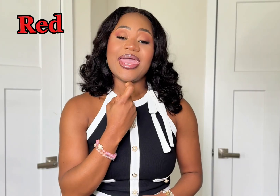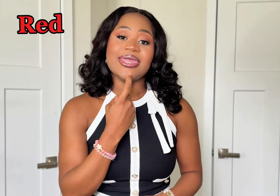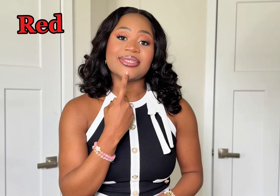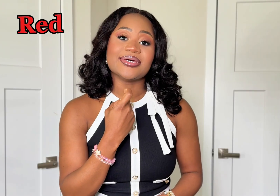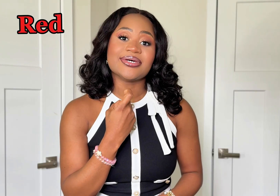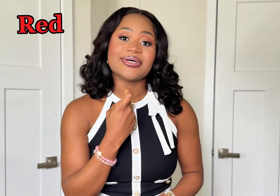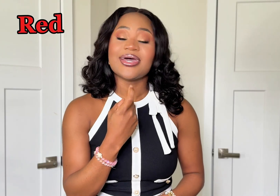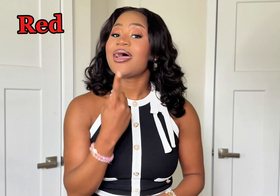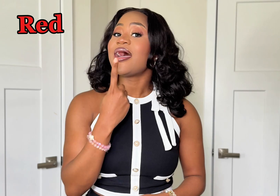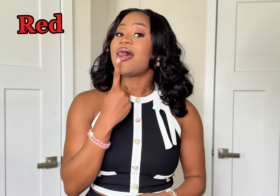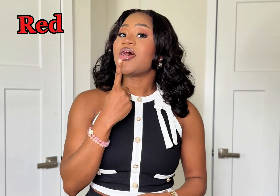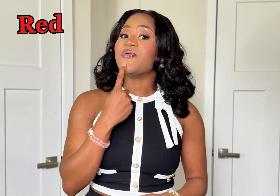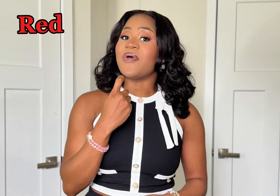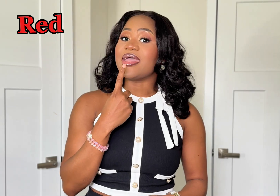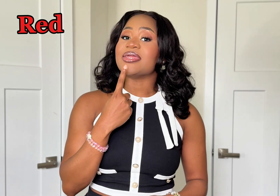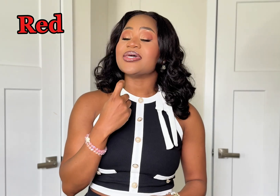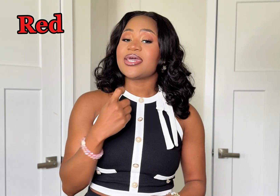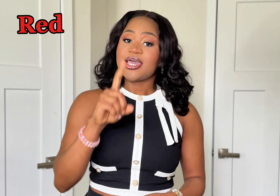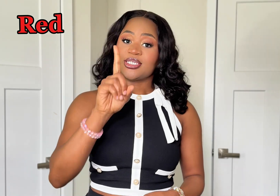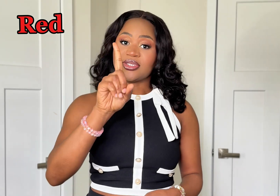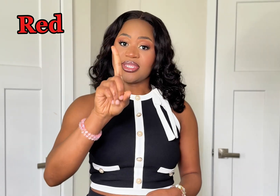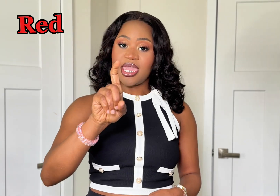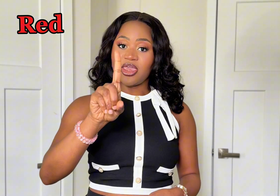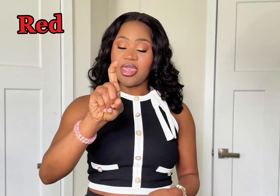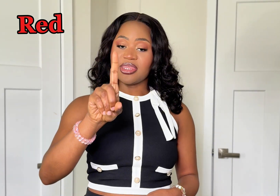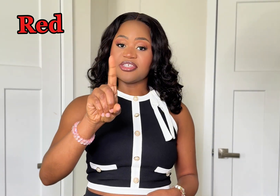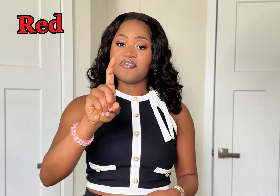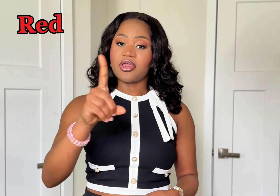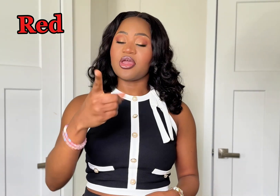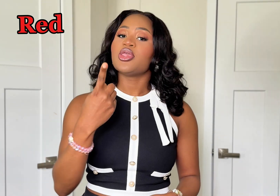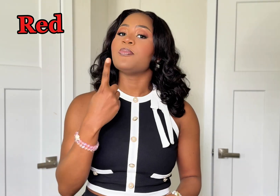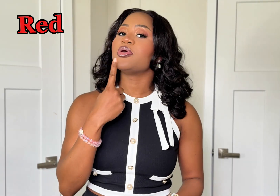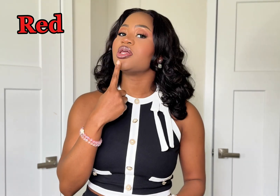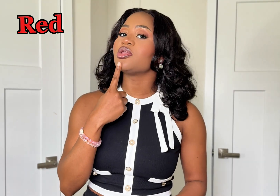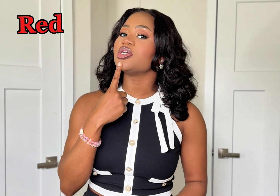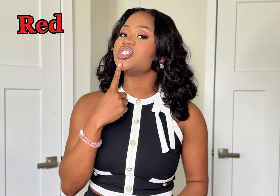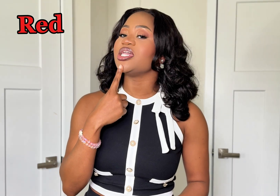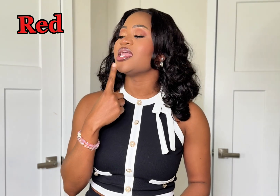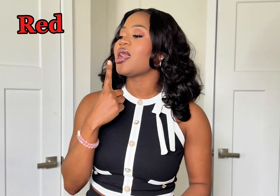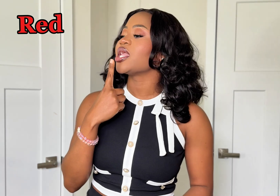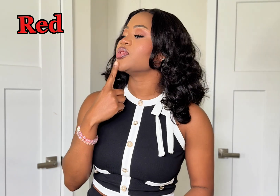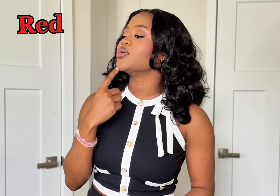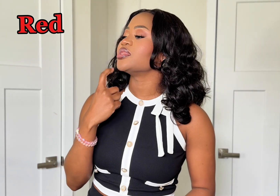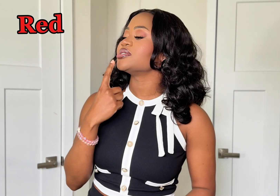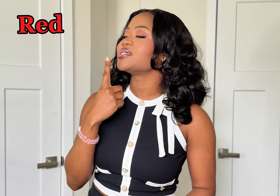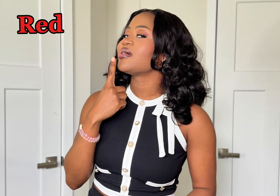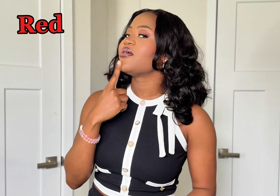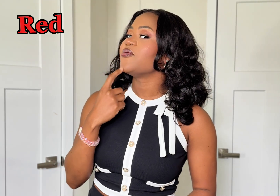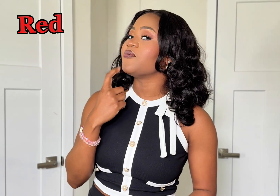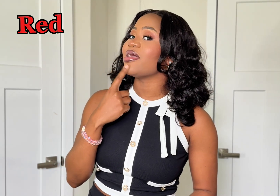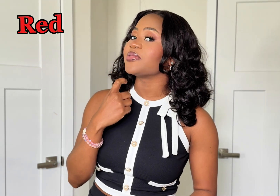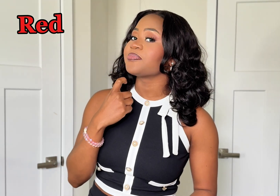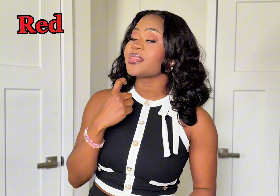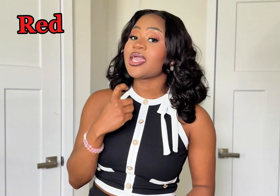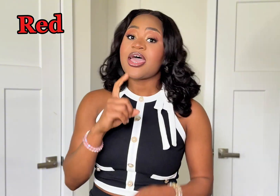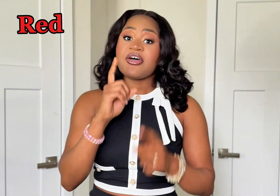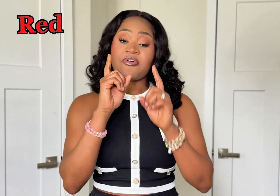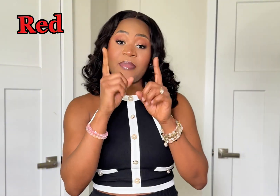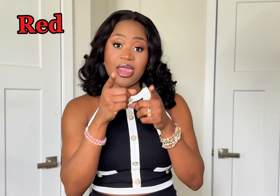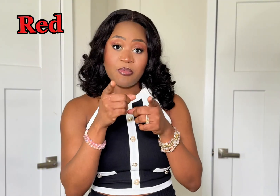Red. Red. So take your index finger, you put it in your chin, and you do this. Red. For my